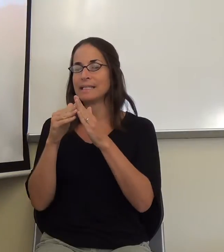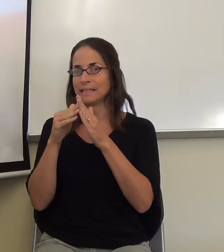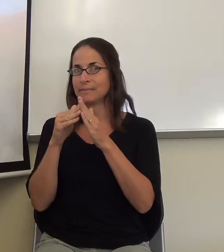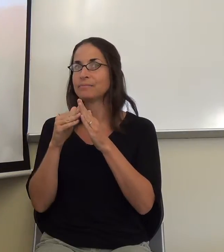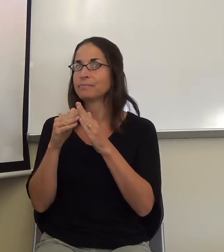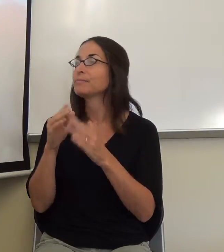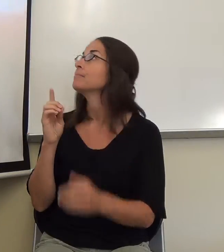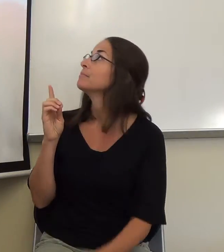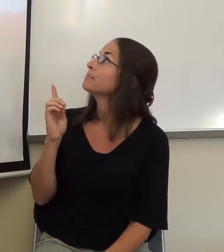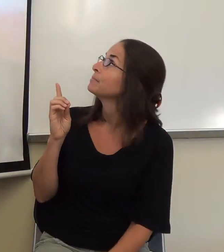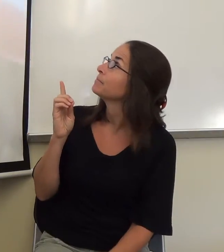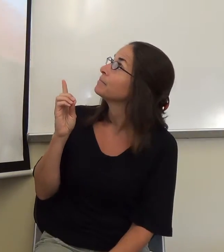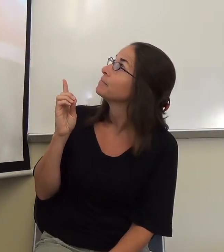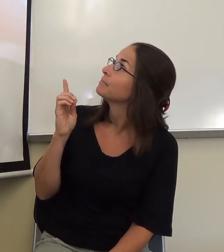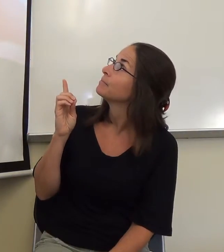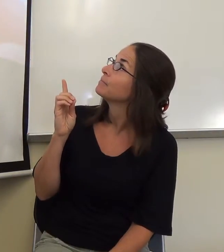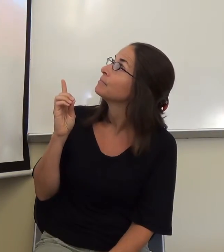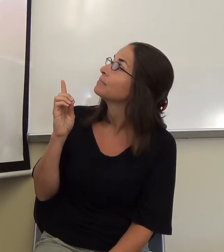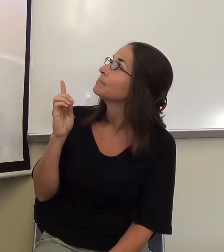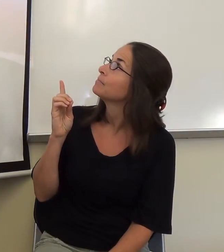is actually